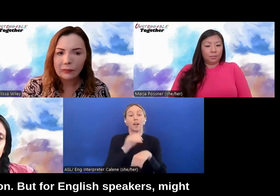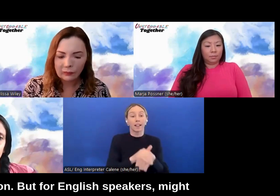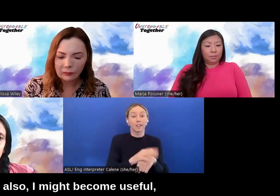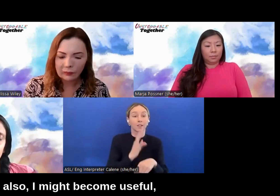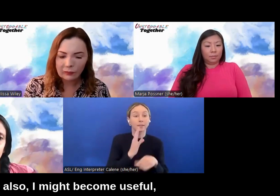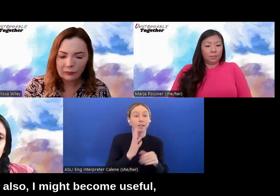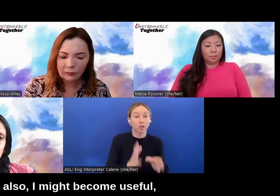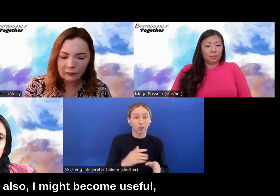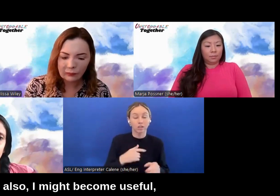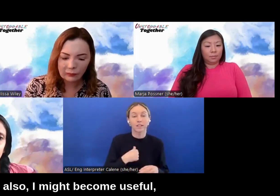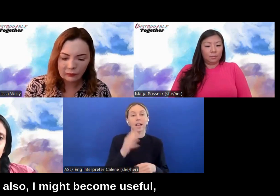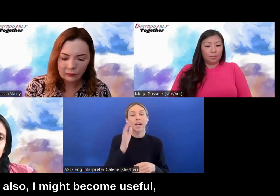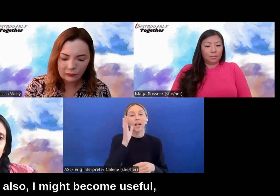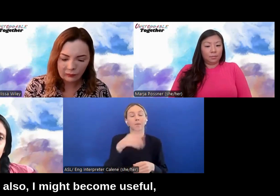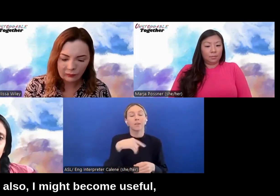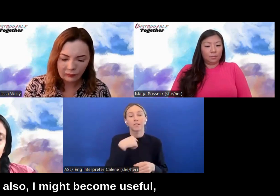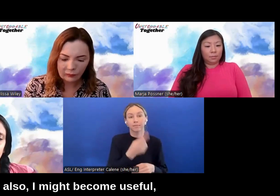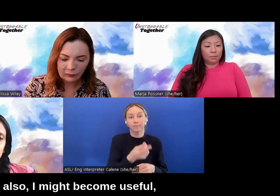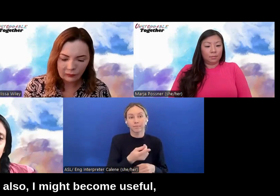speakers, I